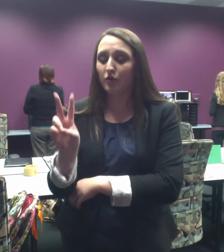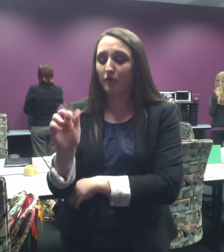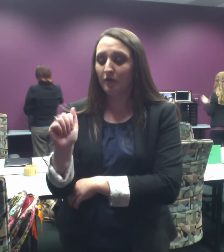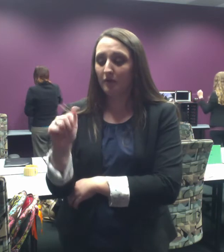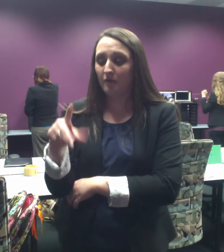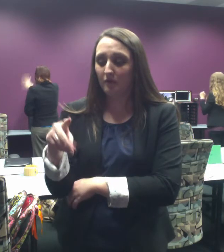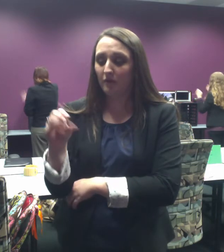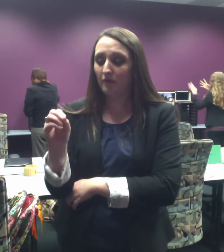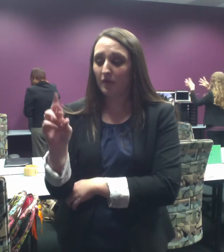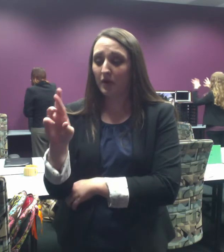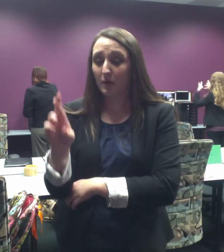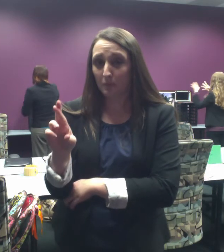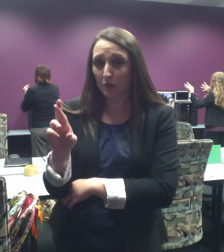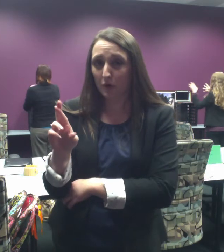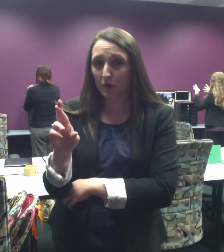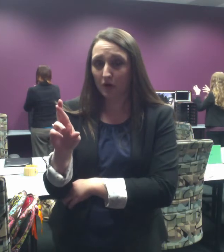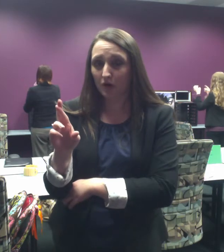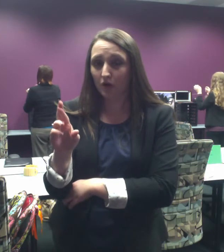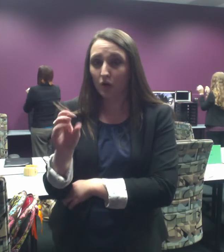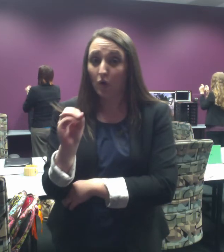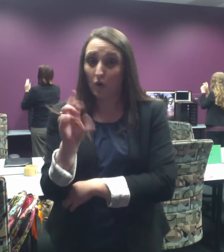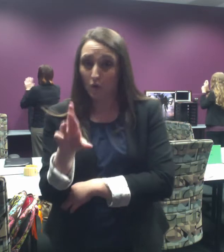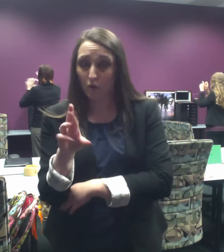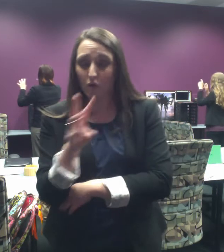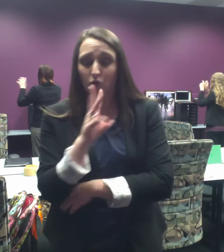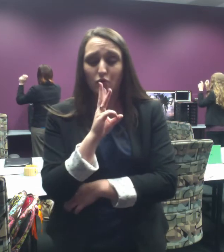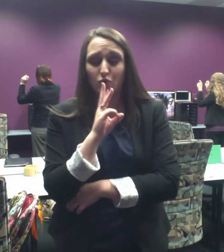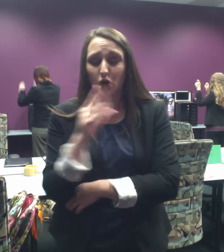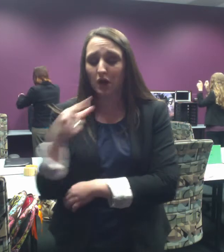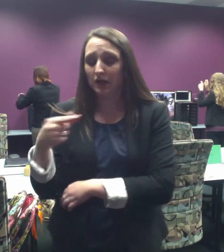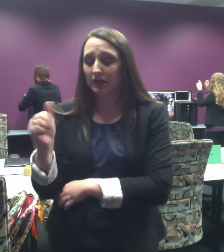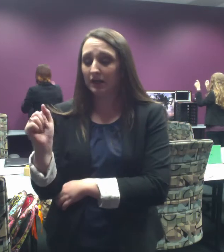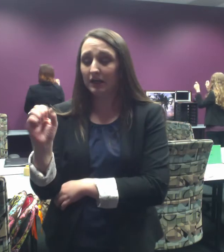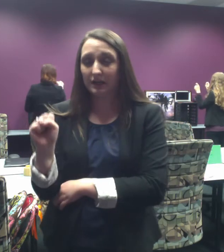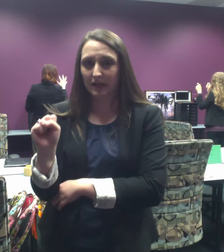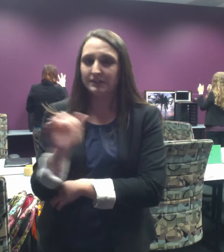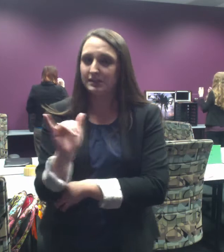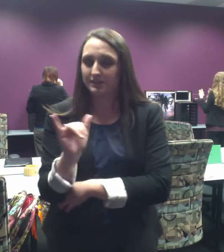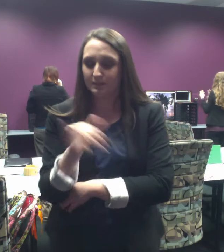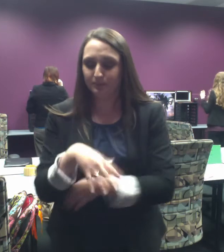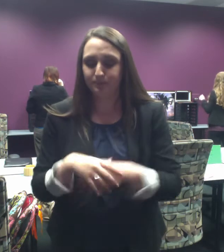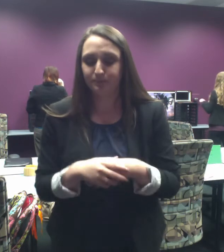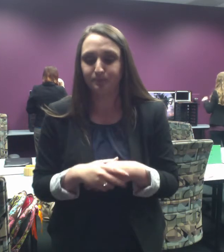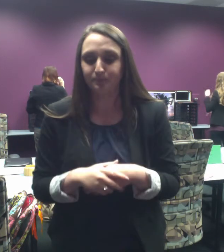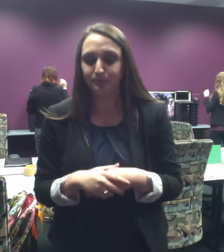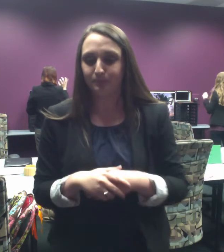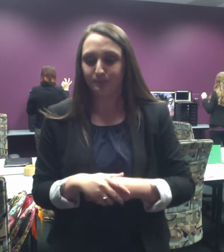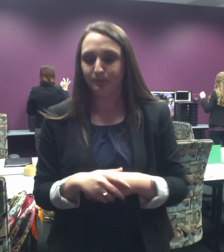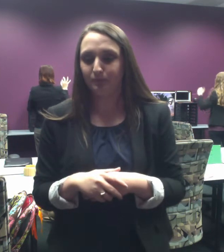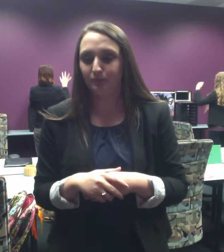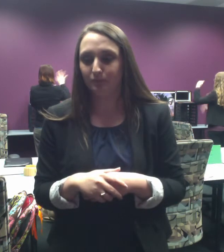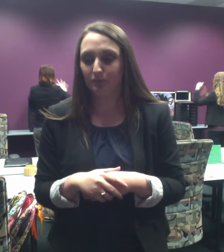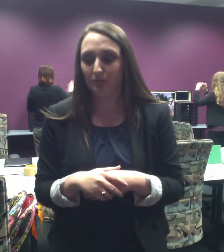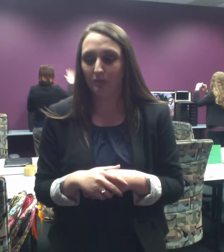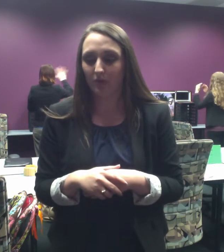degrees, because there's more space between the particles. Now, with relative humidity, what this is